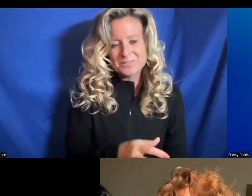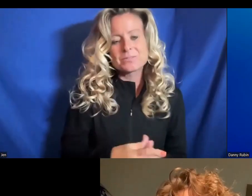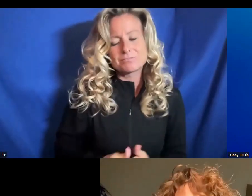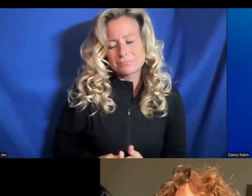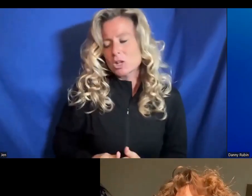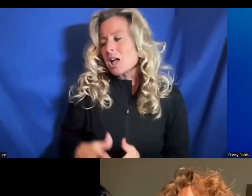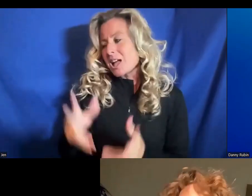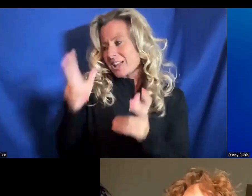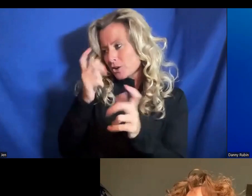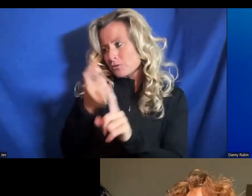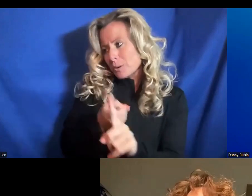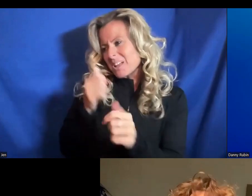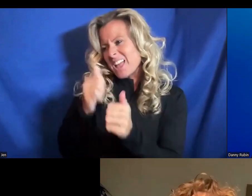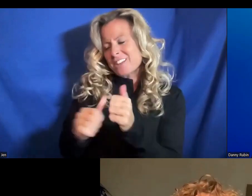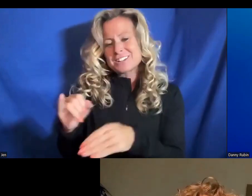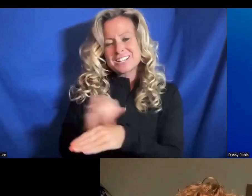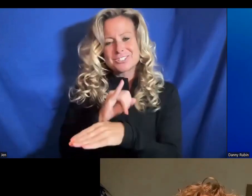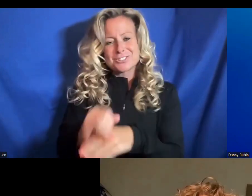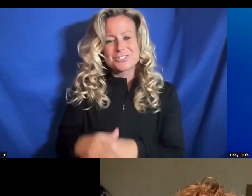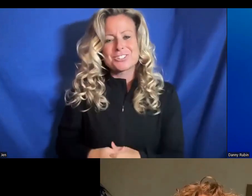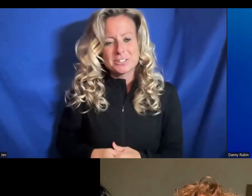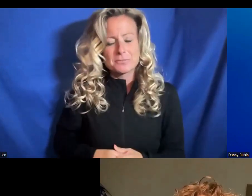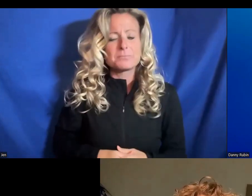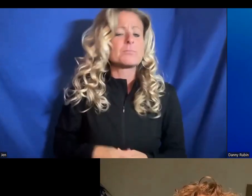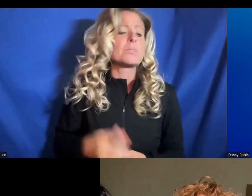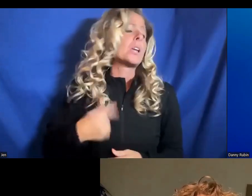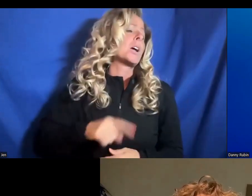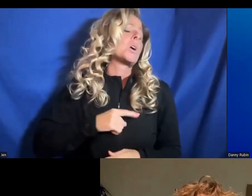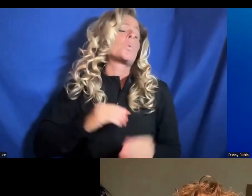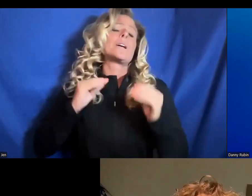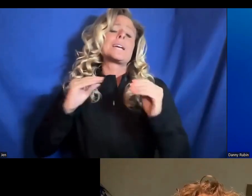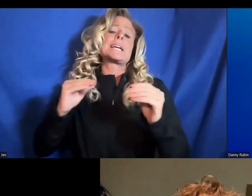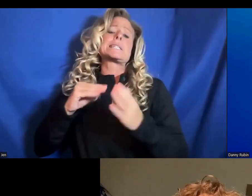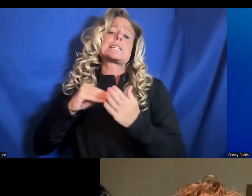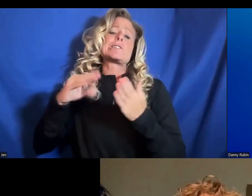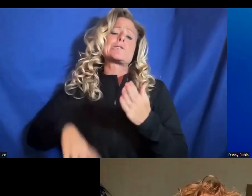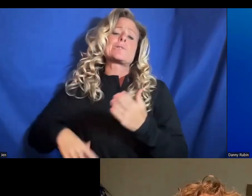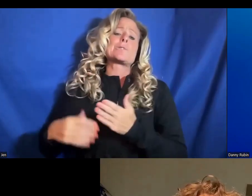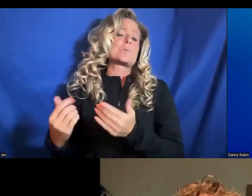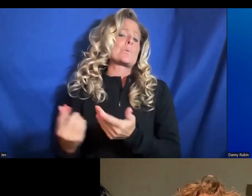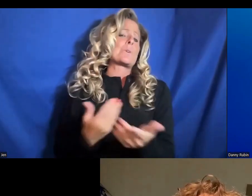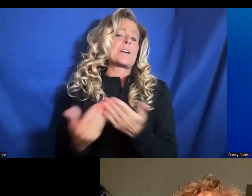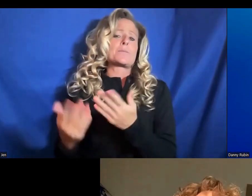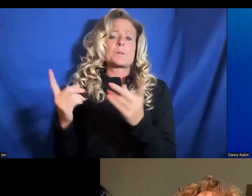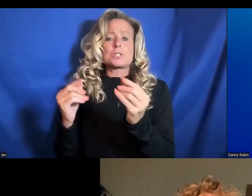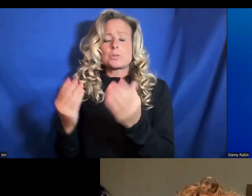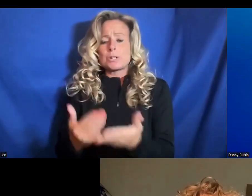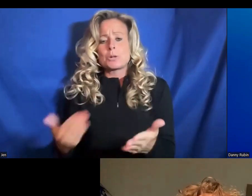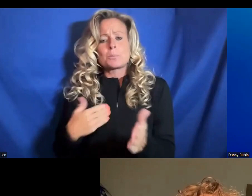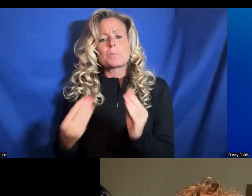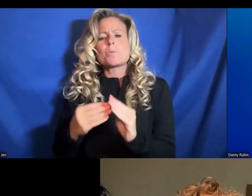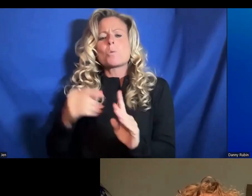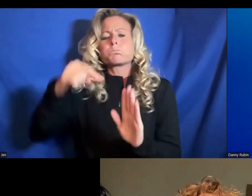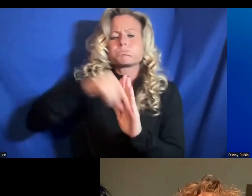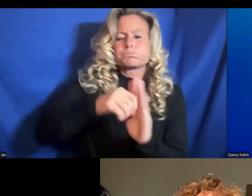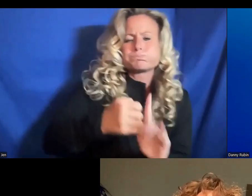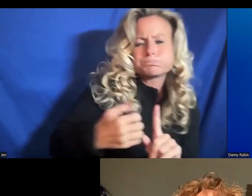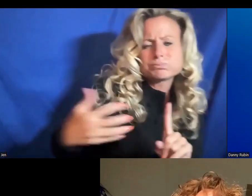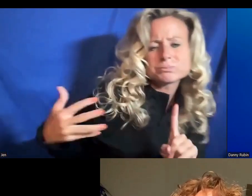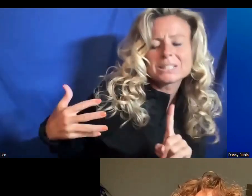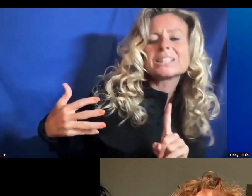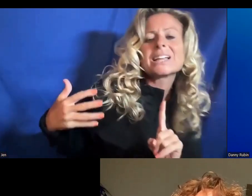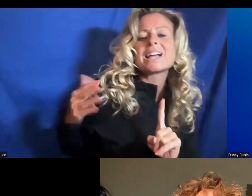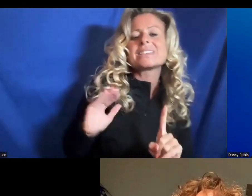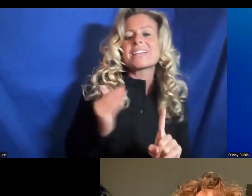talk to. They Really? say we can teach students what we do here, but you can't teach the work ethic. Let's go deeper into that because that's really the area that our